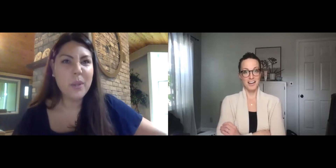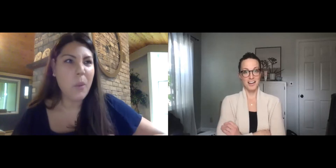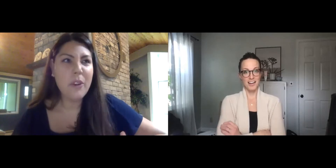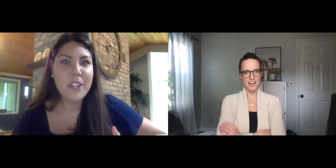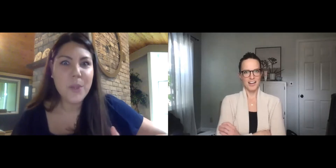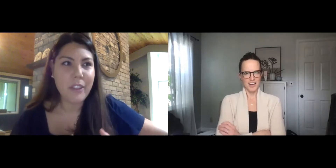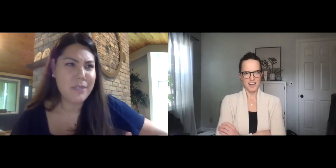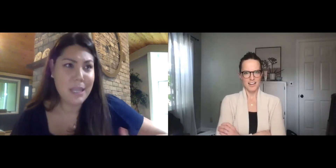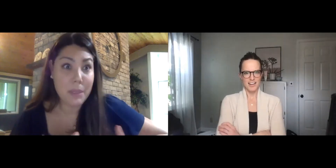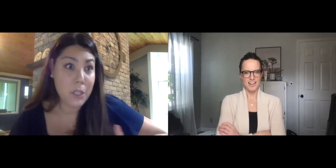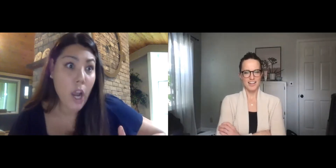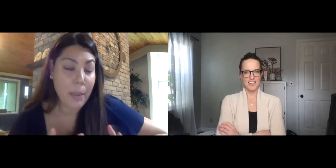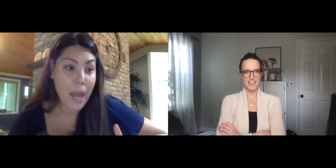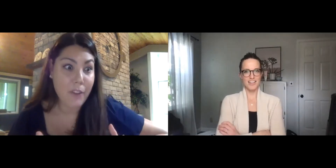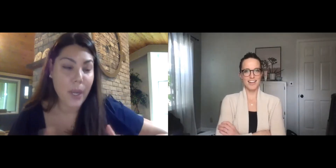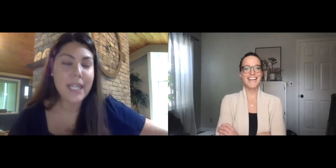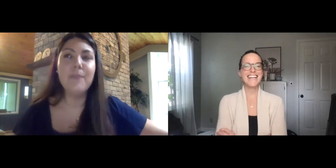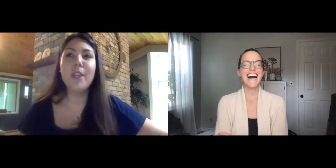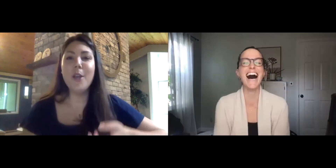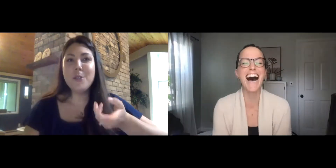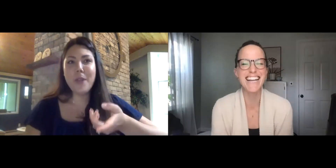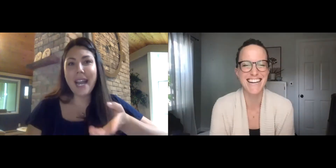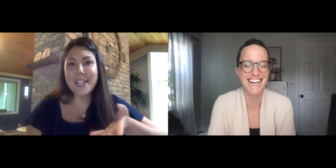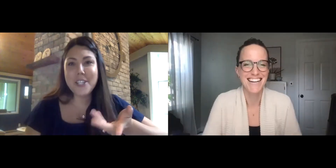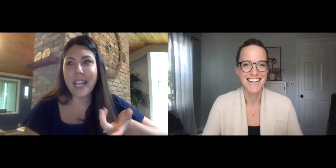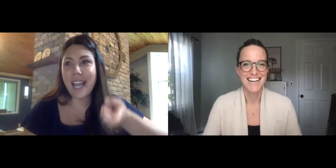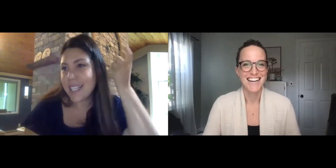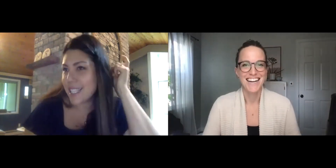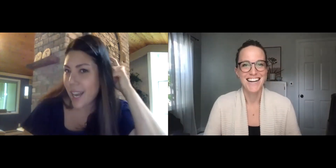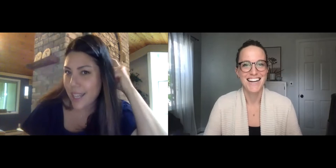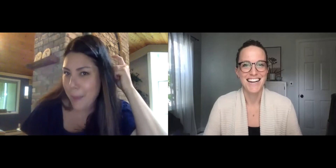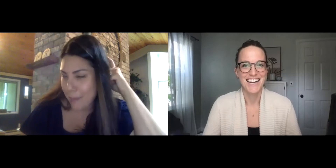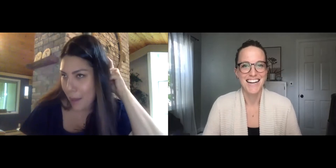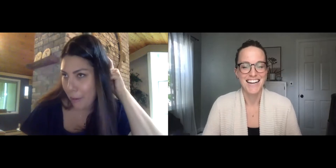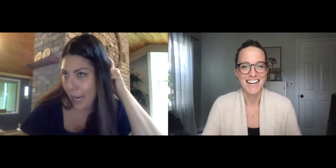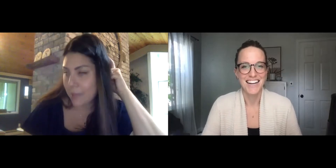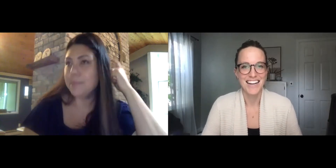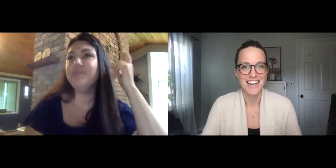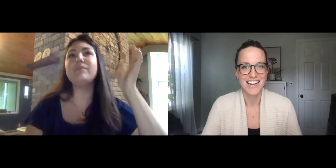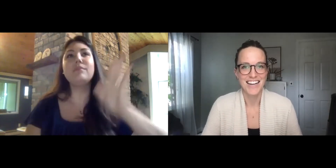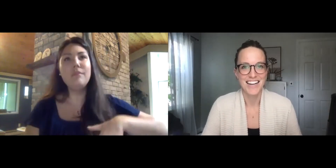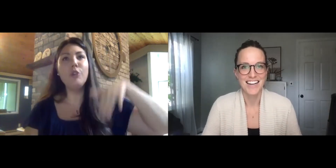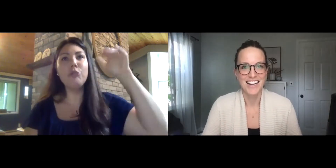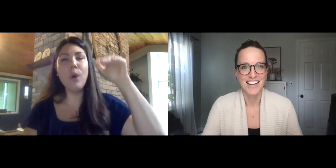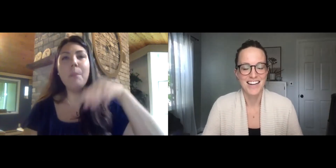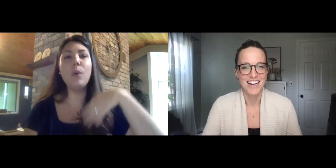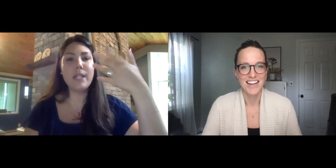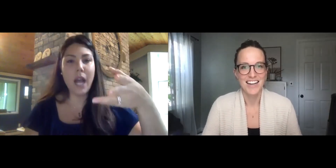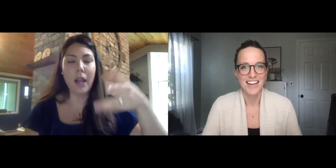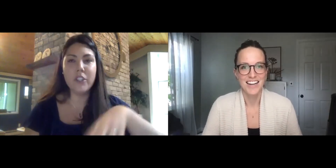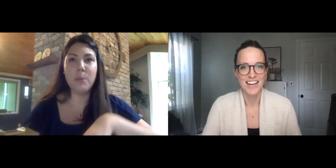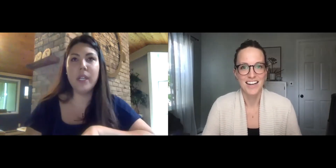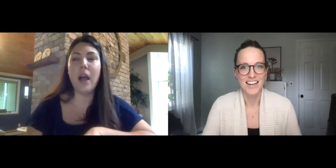cool. Like, what are they doing? They seem to be talking, but I have no idea. So that kind of was like stuck in the back of my brain. Grew up,